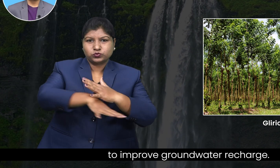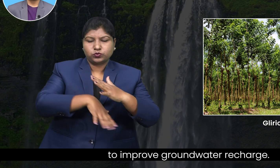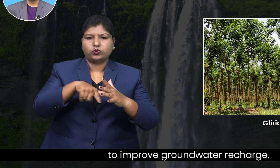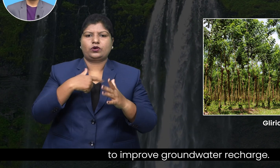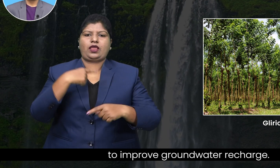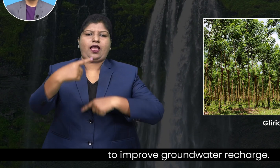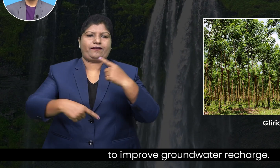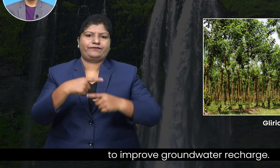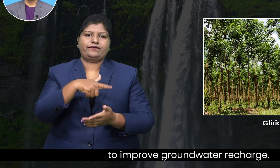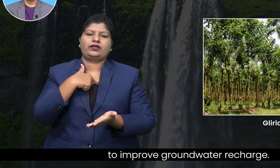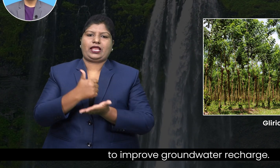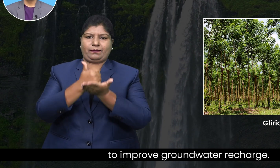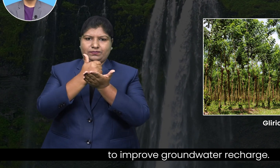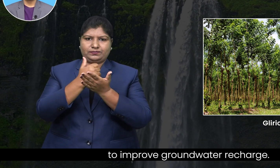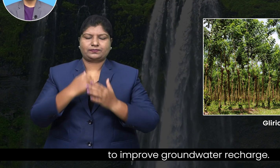recharge.